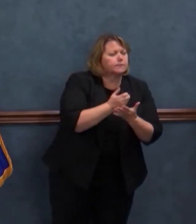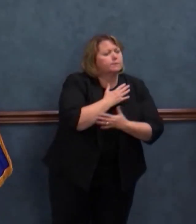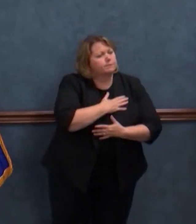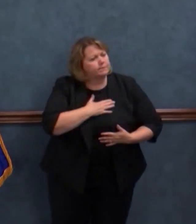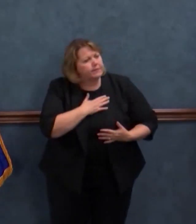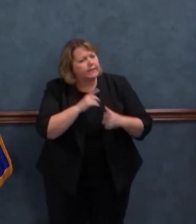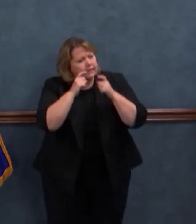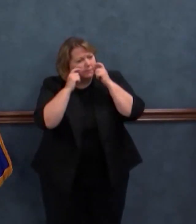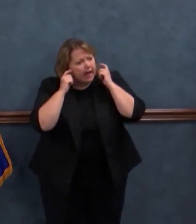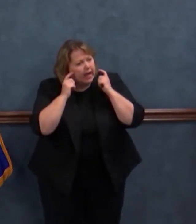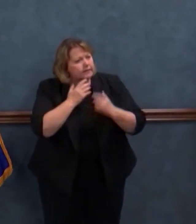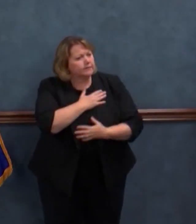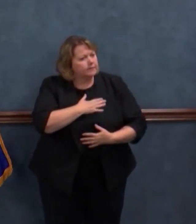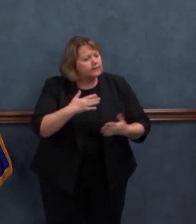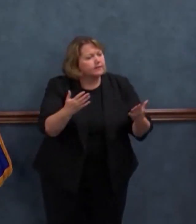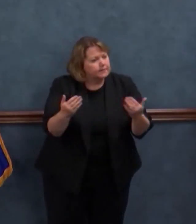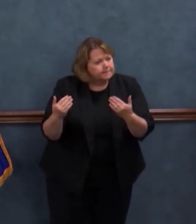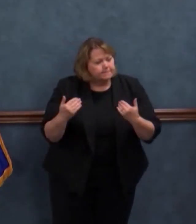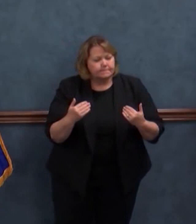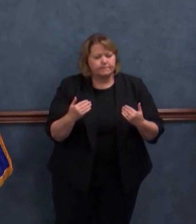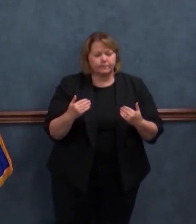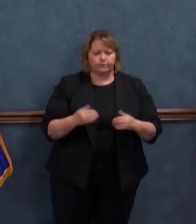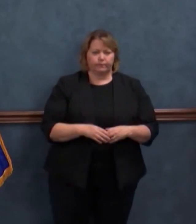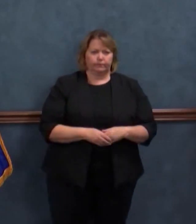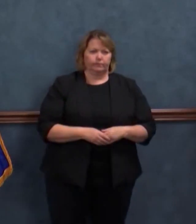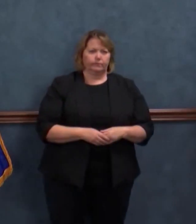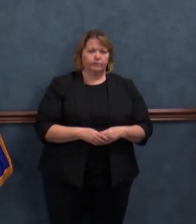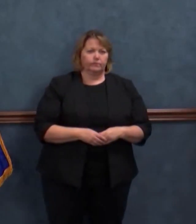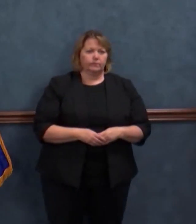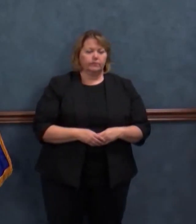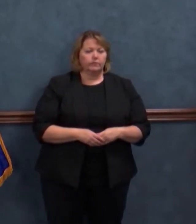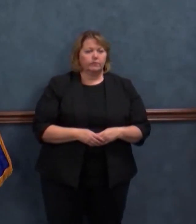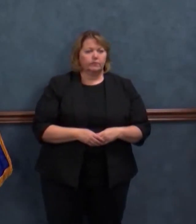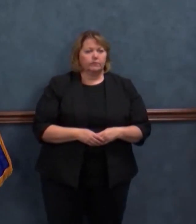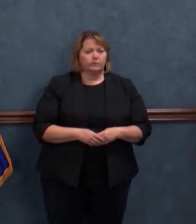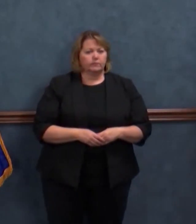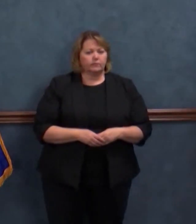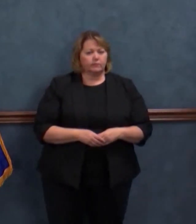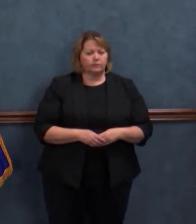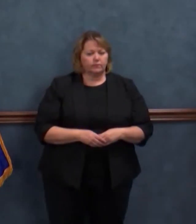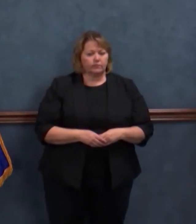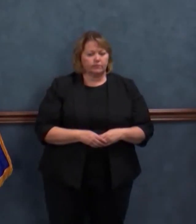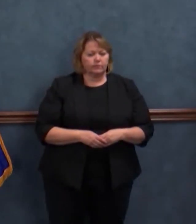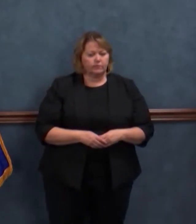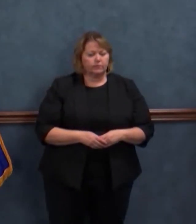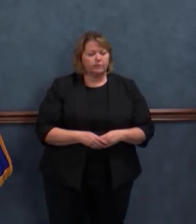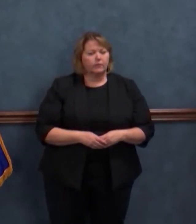as you can see from the data that I've presented to you in the numbers, we've taken some steps backwards.